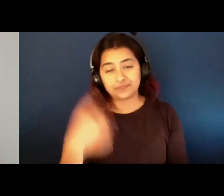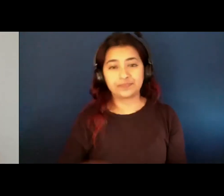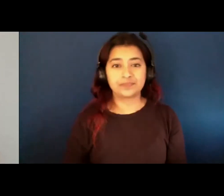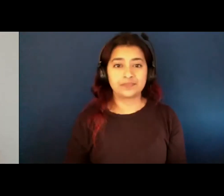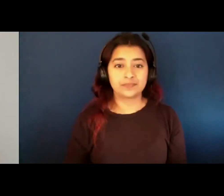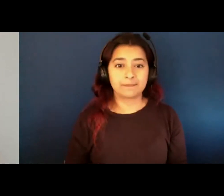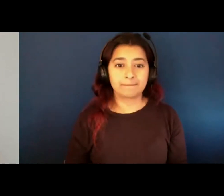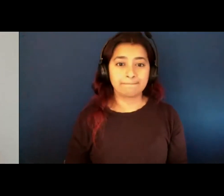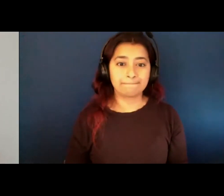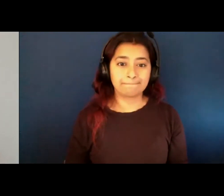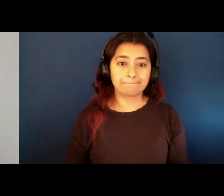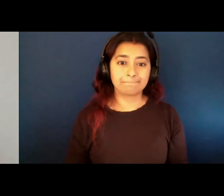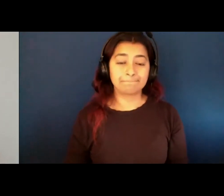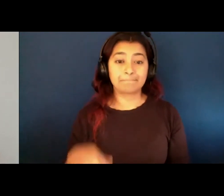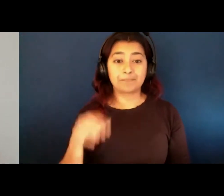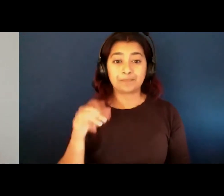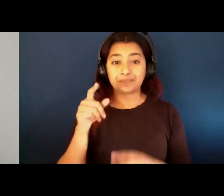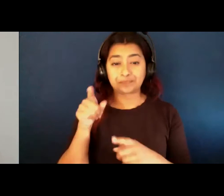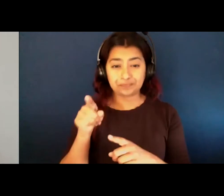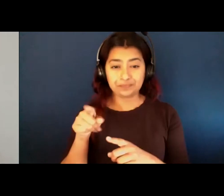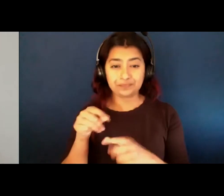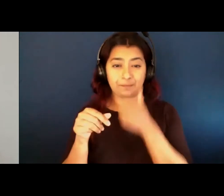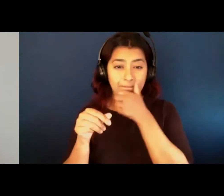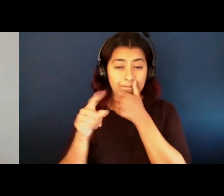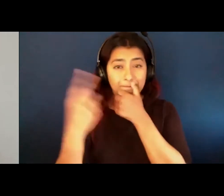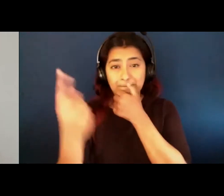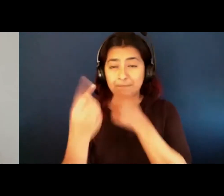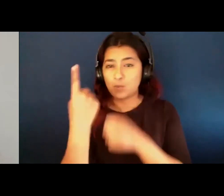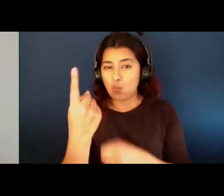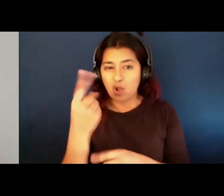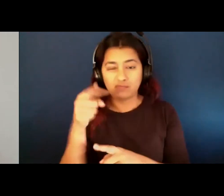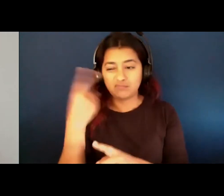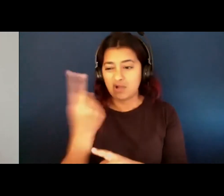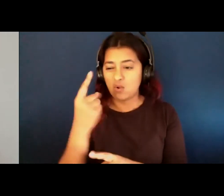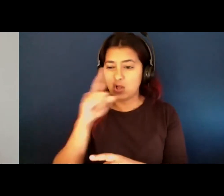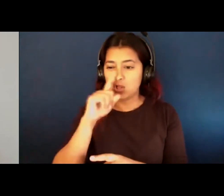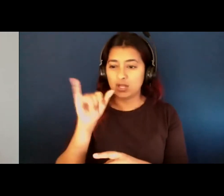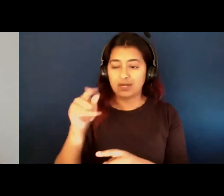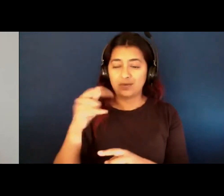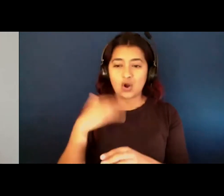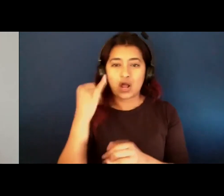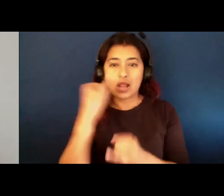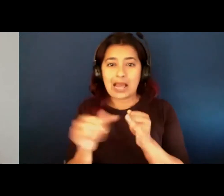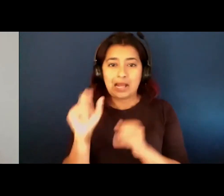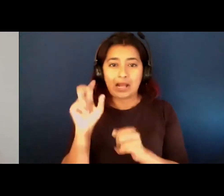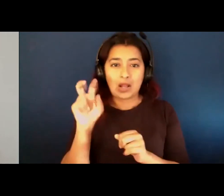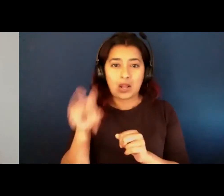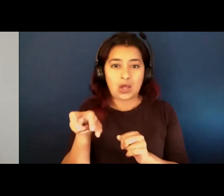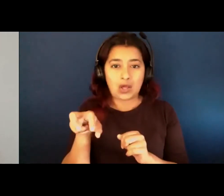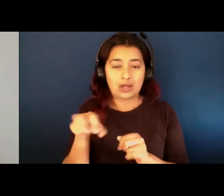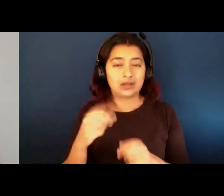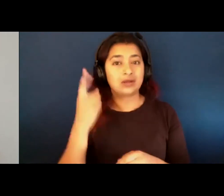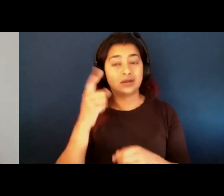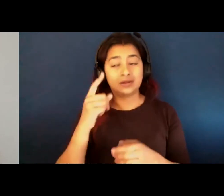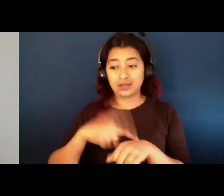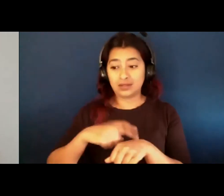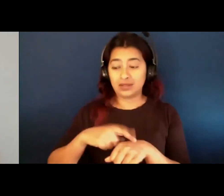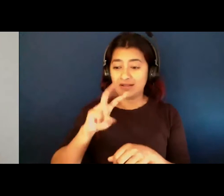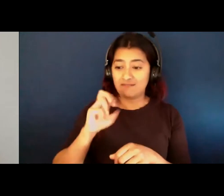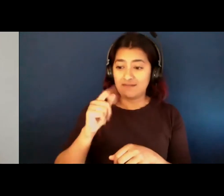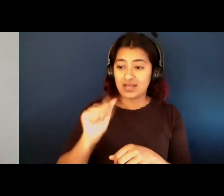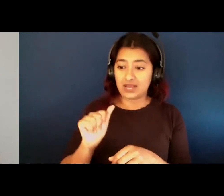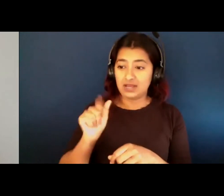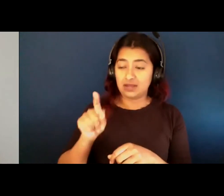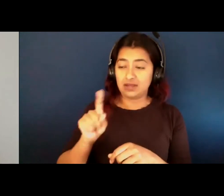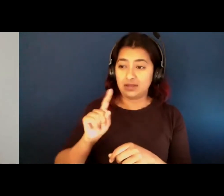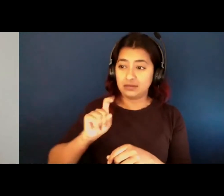said about Minerva, the better, because she always looked like she was on her last claw. Once when Vega had asked her to go over, Grandma